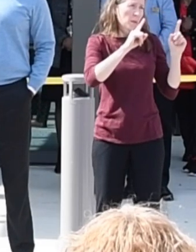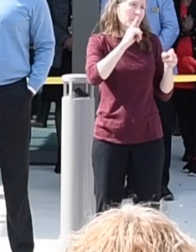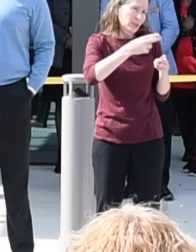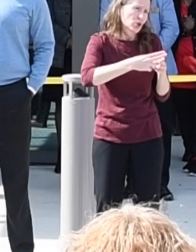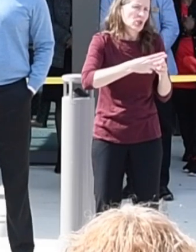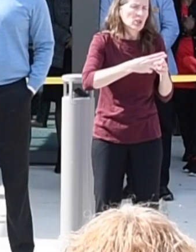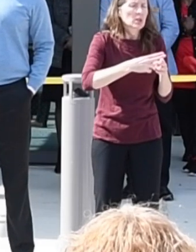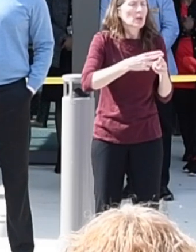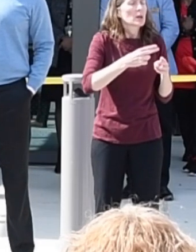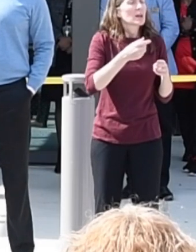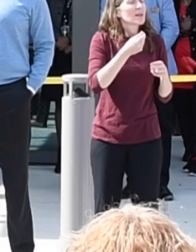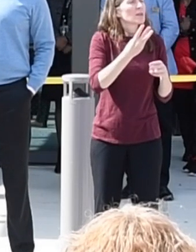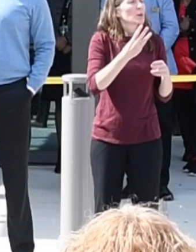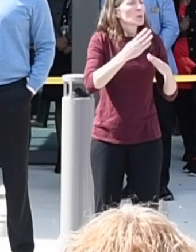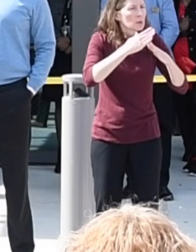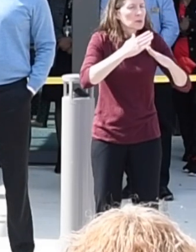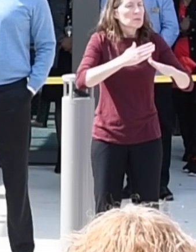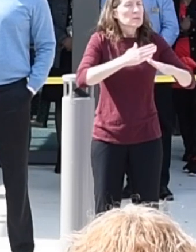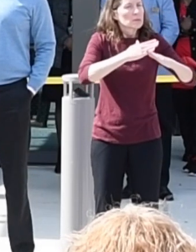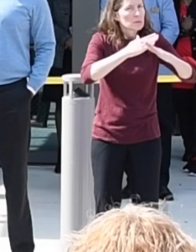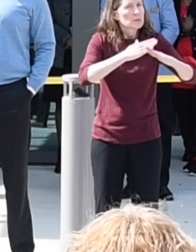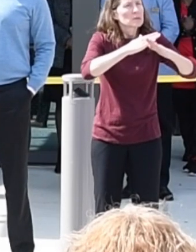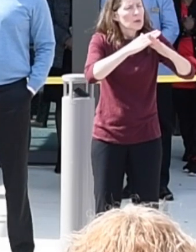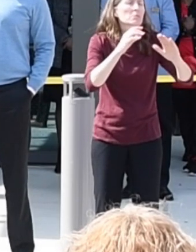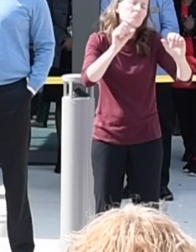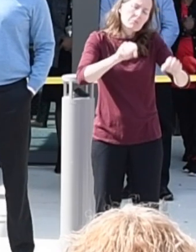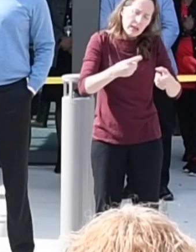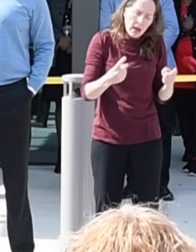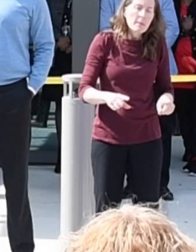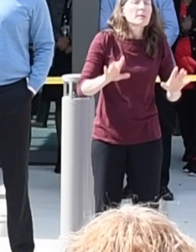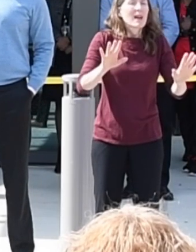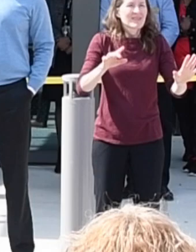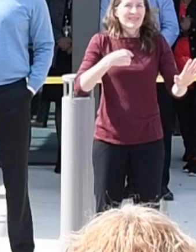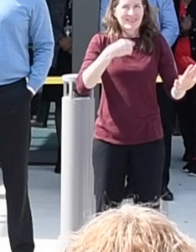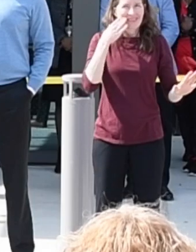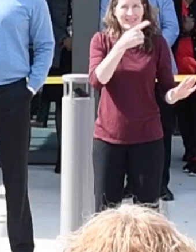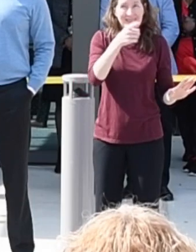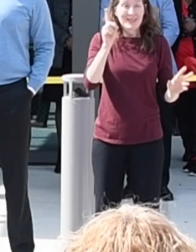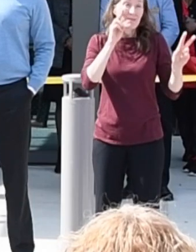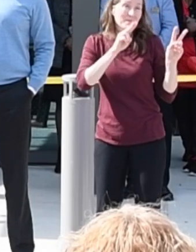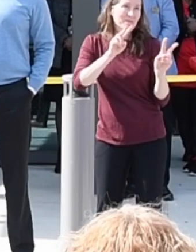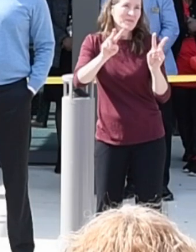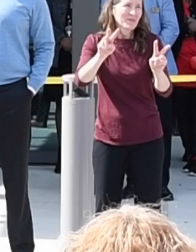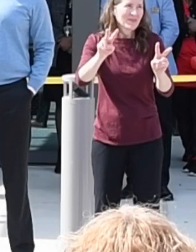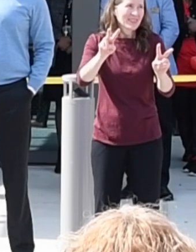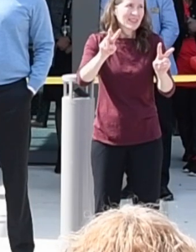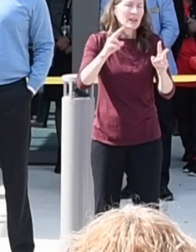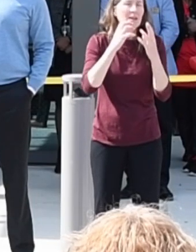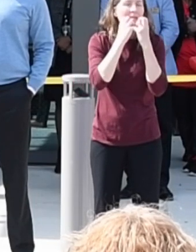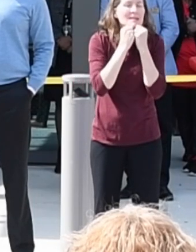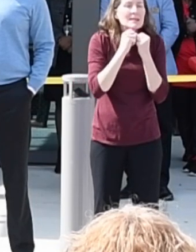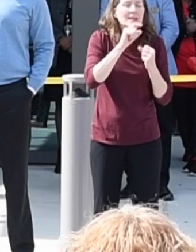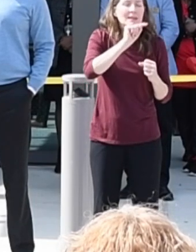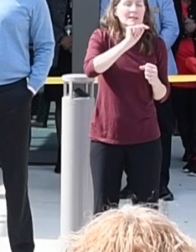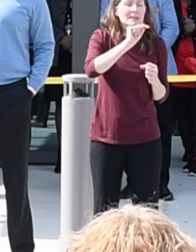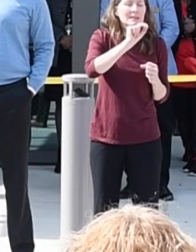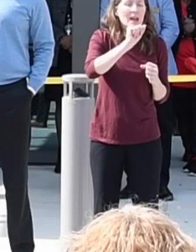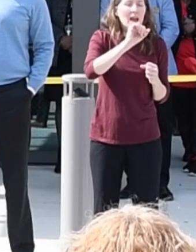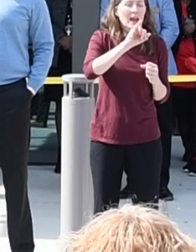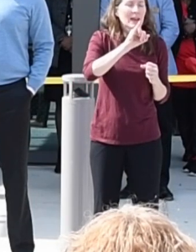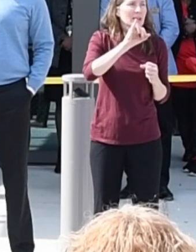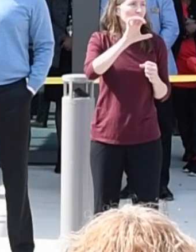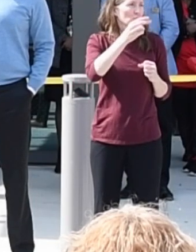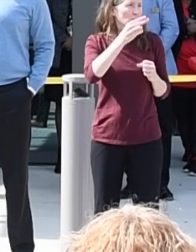know that can happen. I know that you all are looking forward to your beloved Tai Chi classes to expand to meet